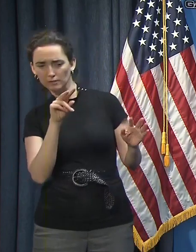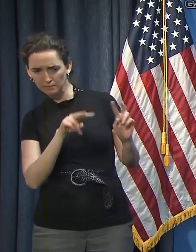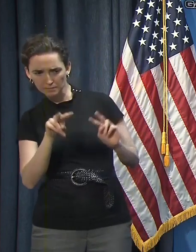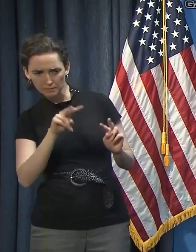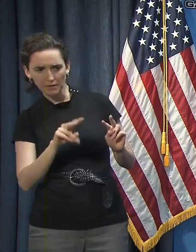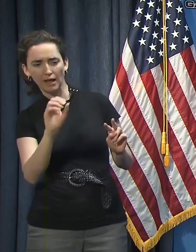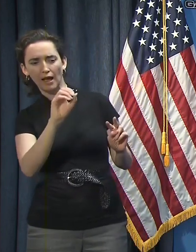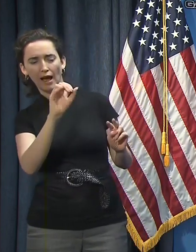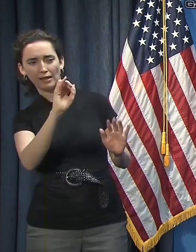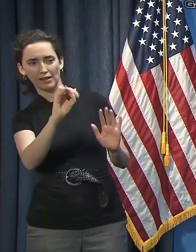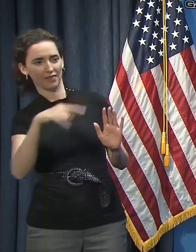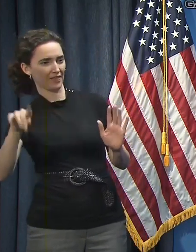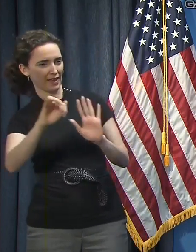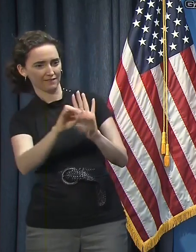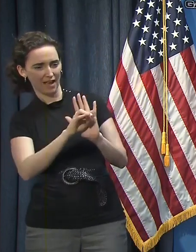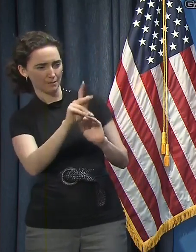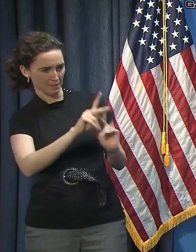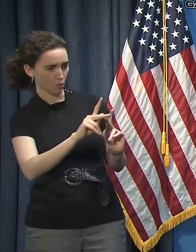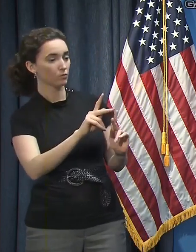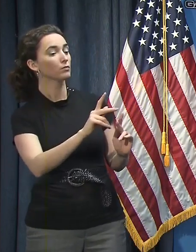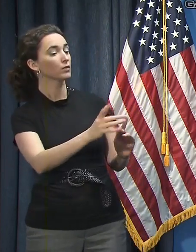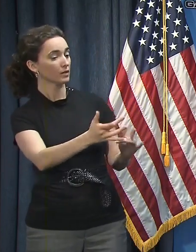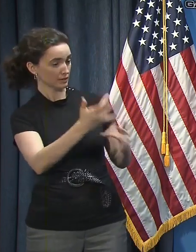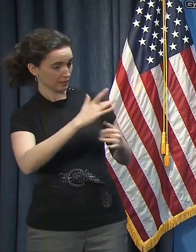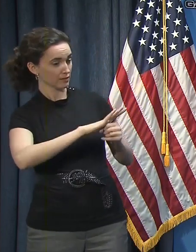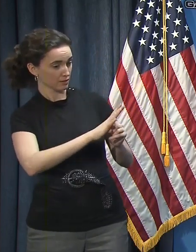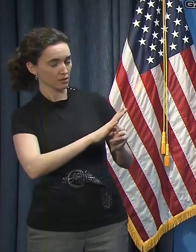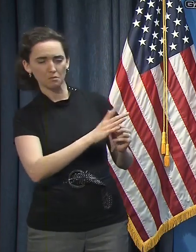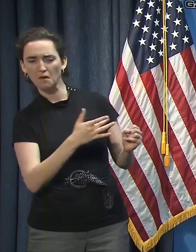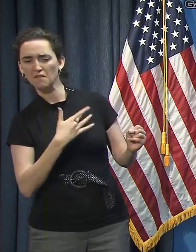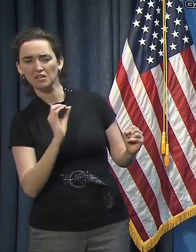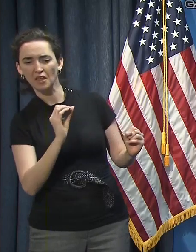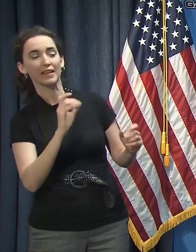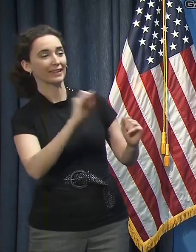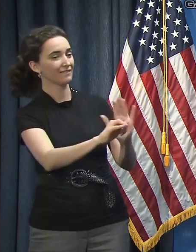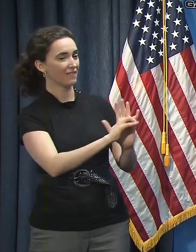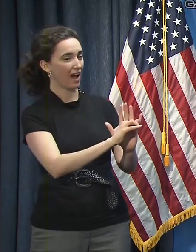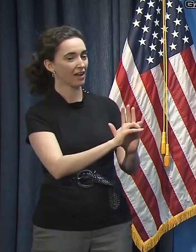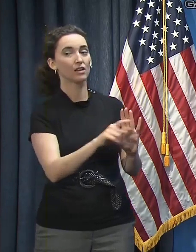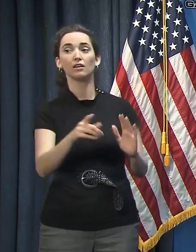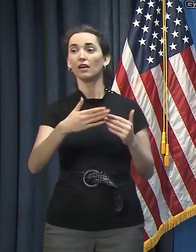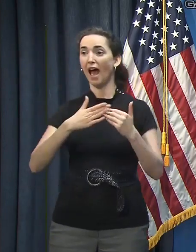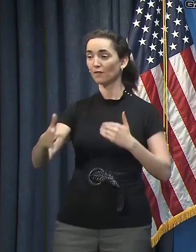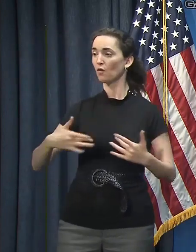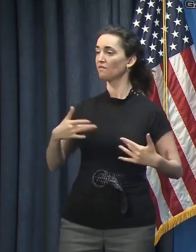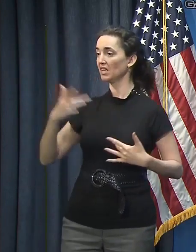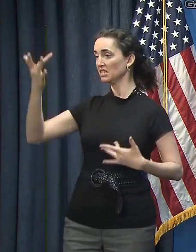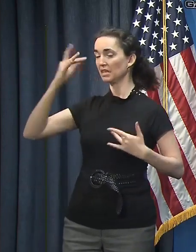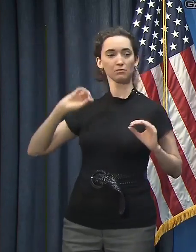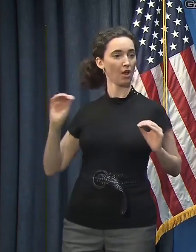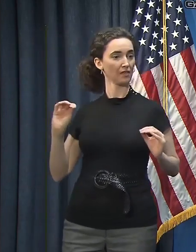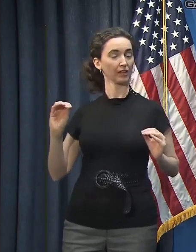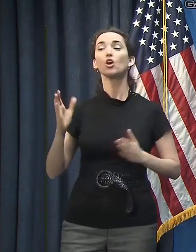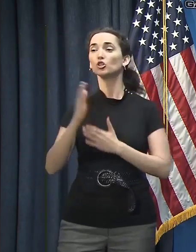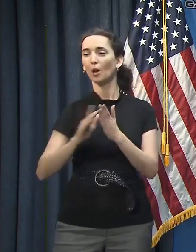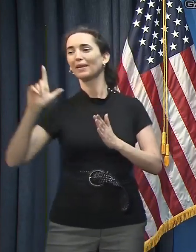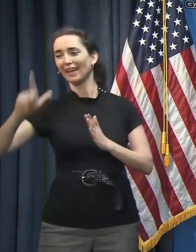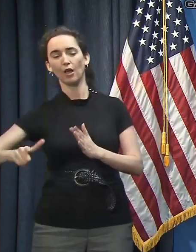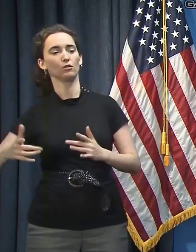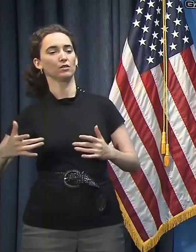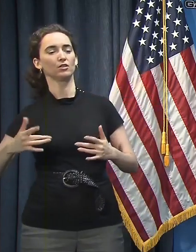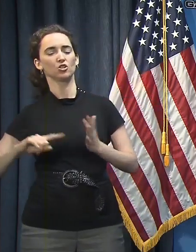that there were a group of folks who they could identify virus in who had no symptoms, some of whom never went on to develop symptoms, some of whom did develop symptoms